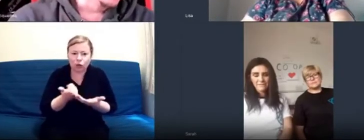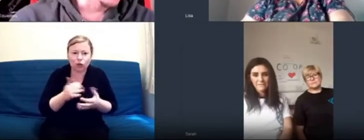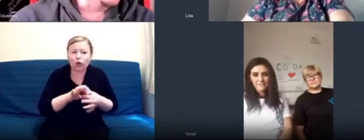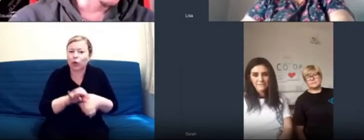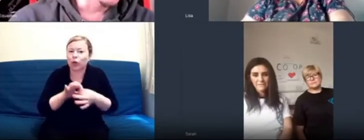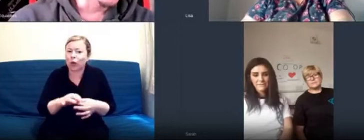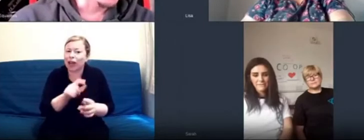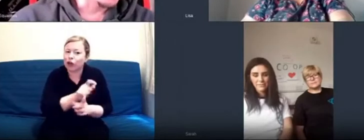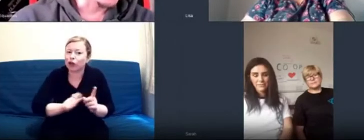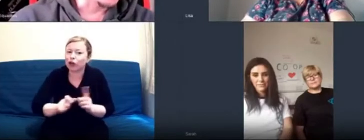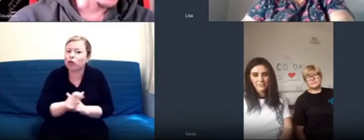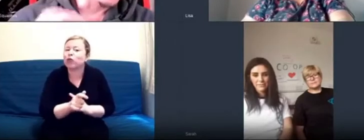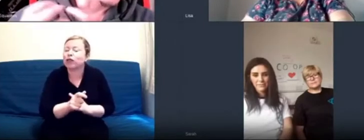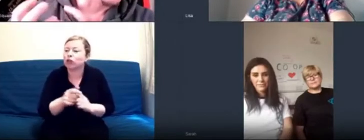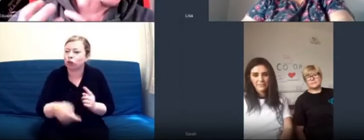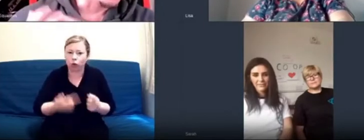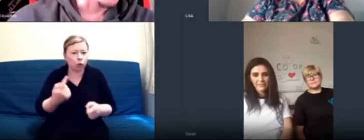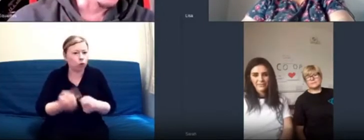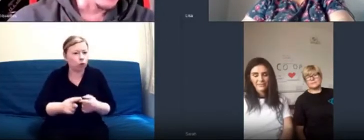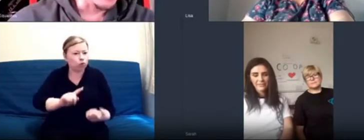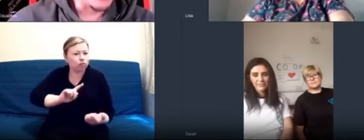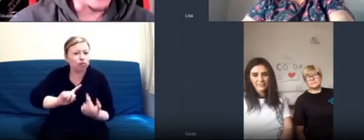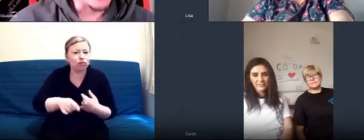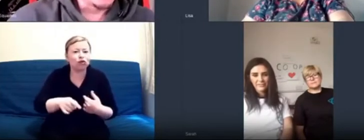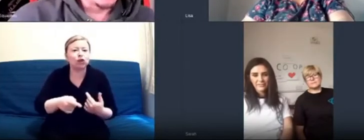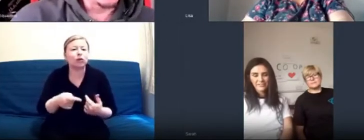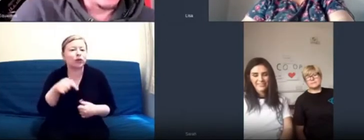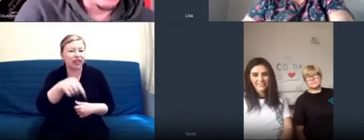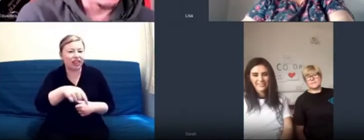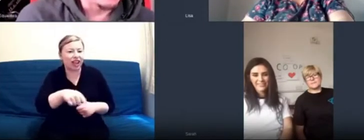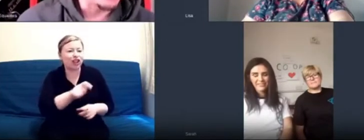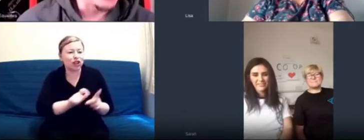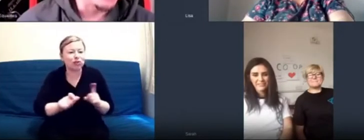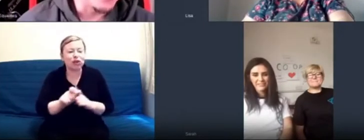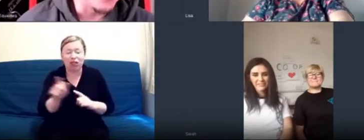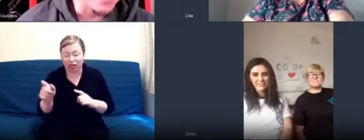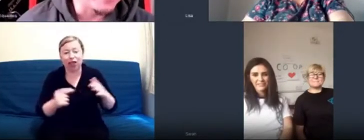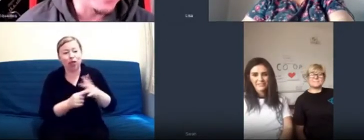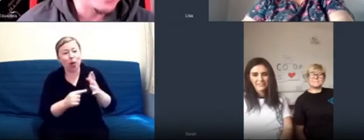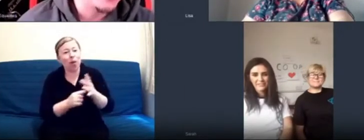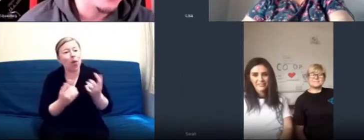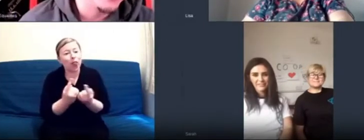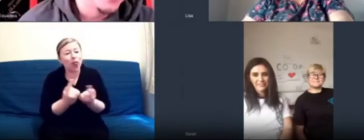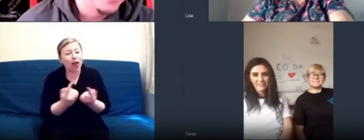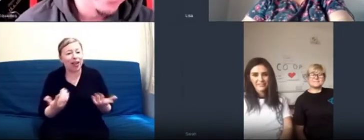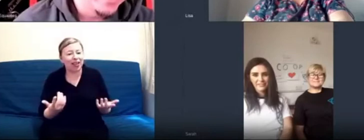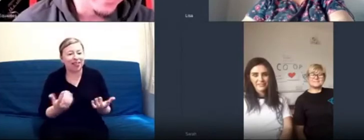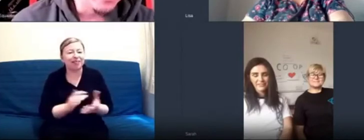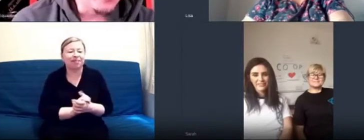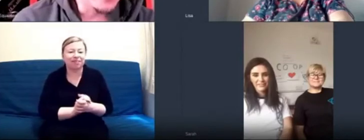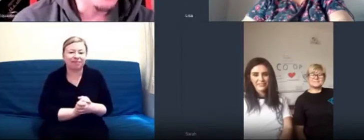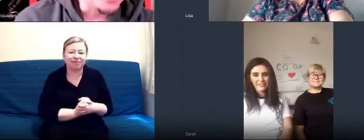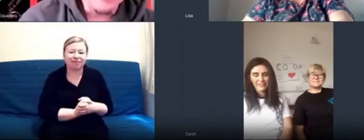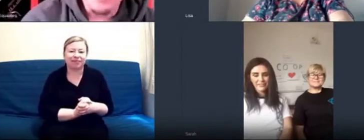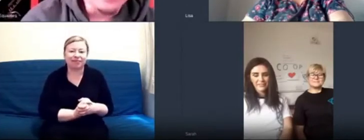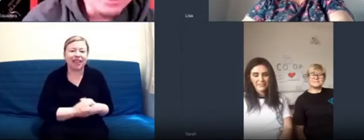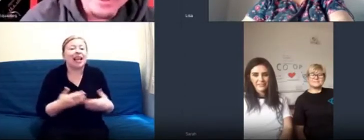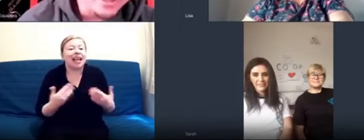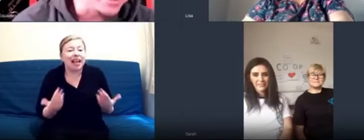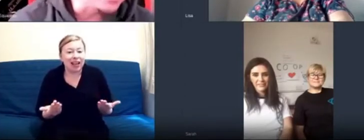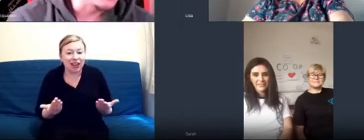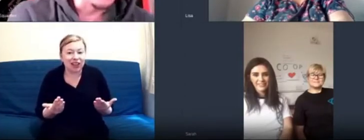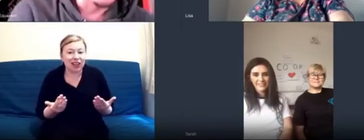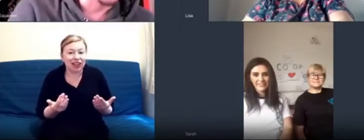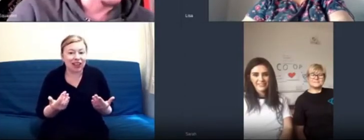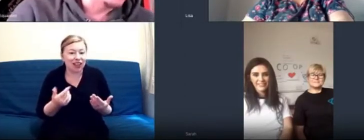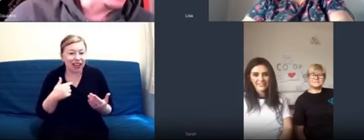and that's the main thing, really. It's how to actually listen to everyone directly. Well, anyway, FC would be